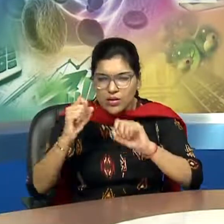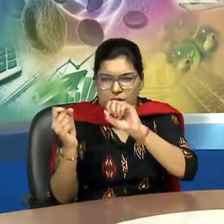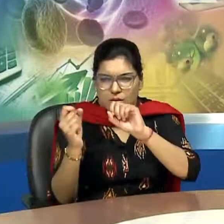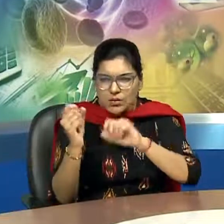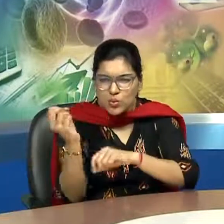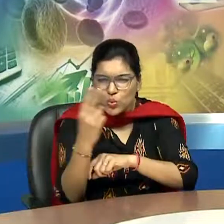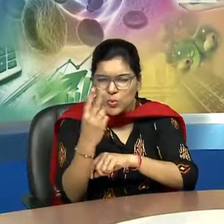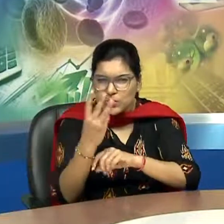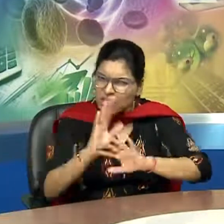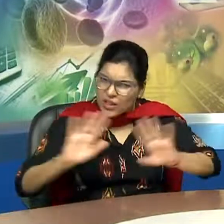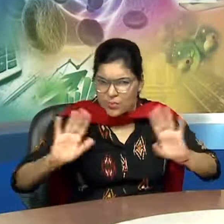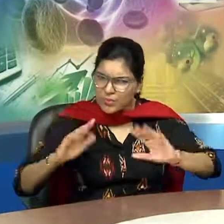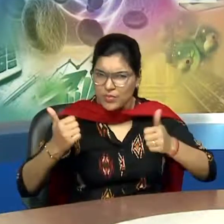time.